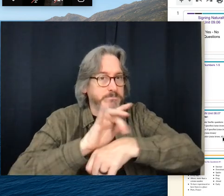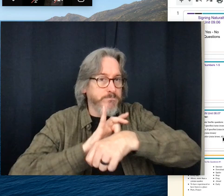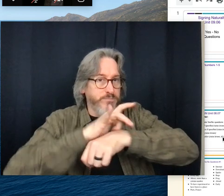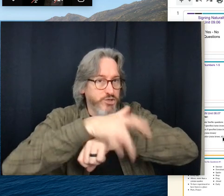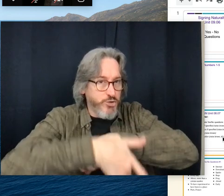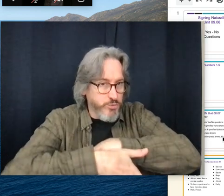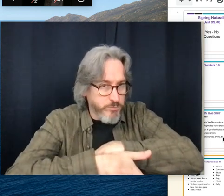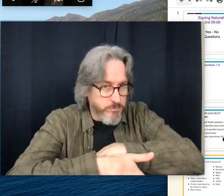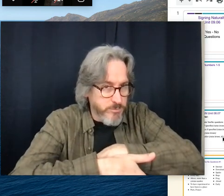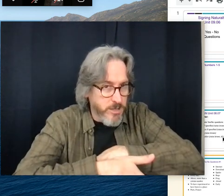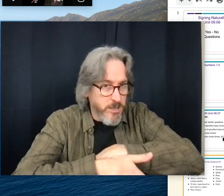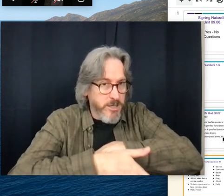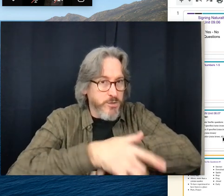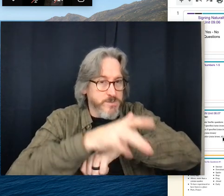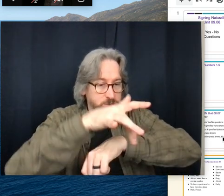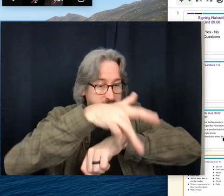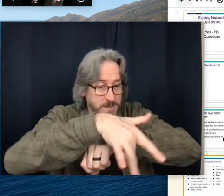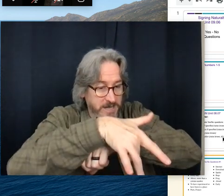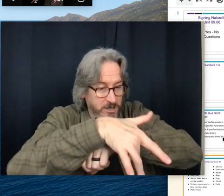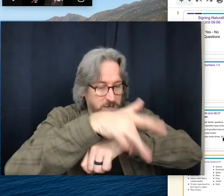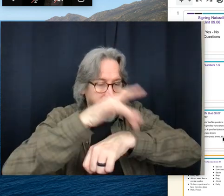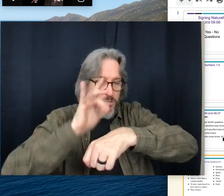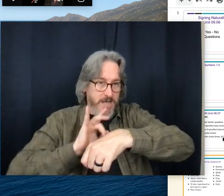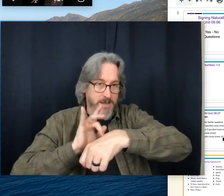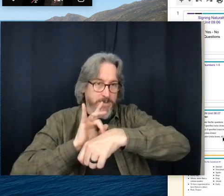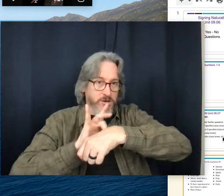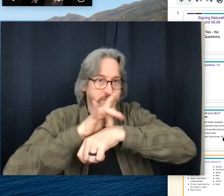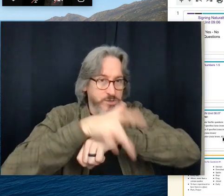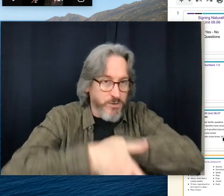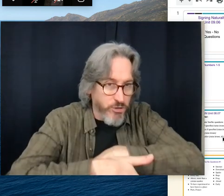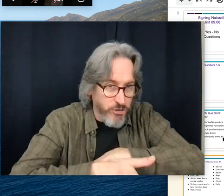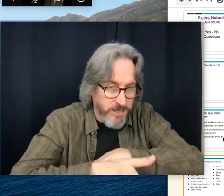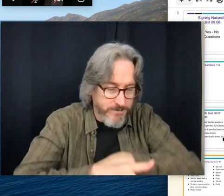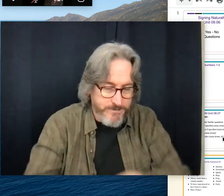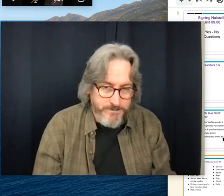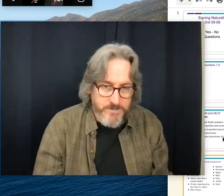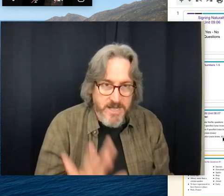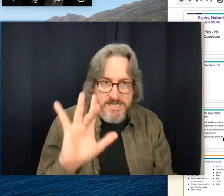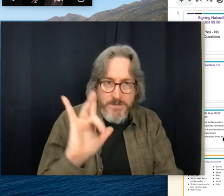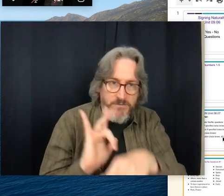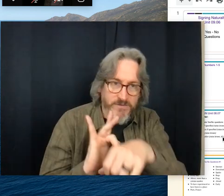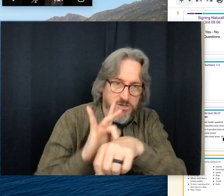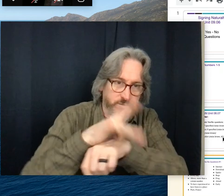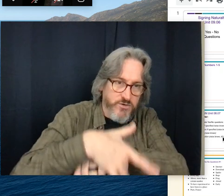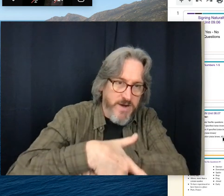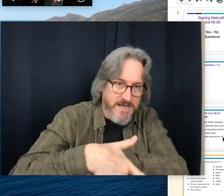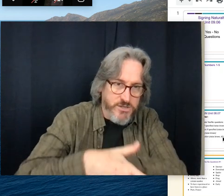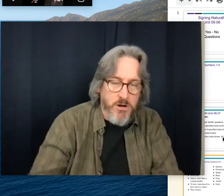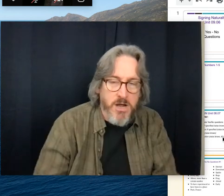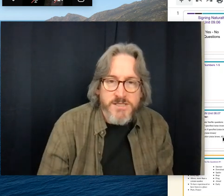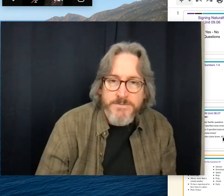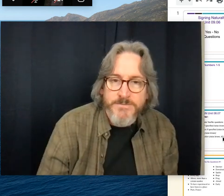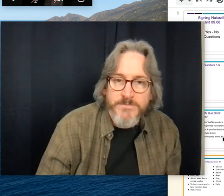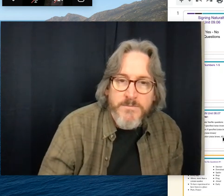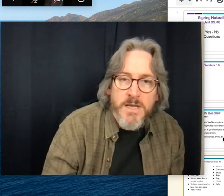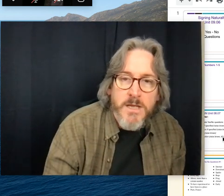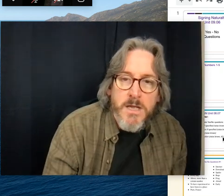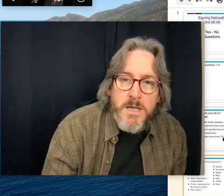time. You were supposed to come here, and you came here, so you're early. Yeah, it's the middle finger sort of drags